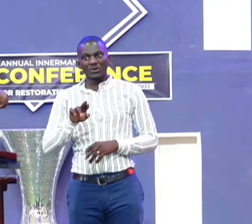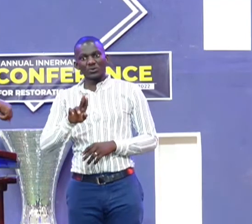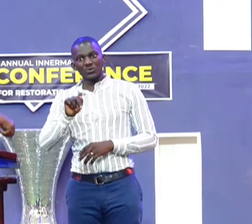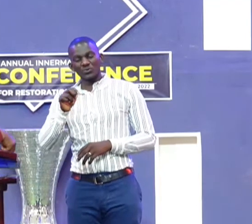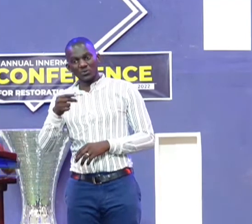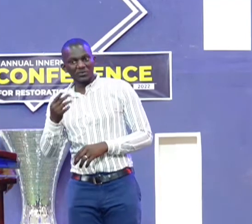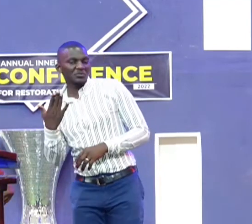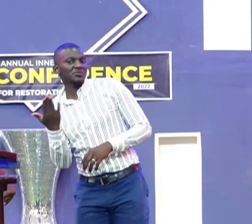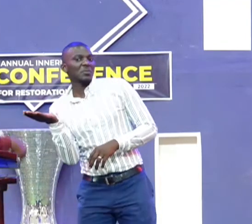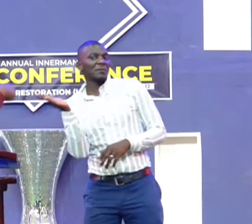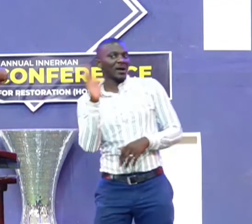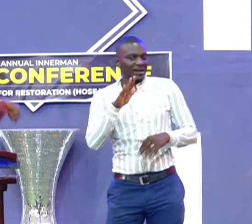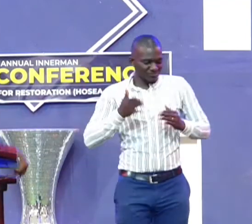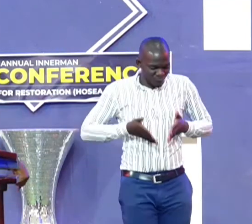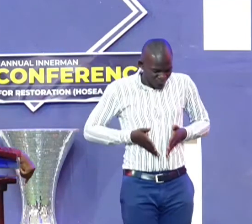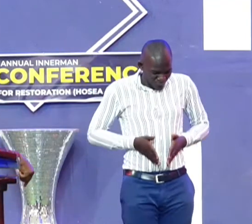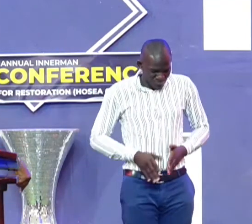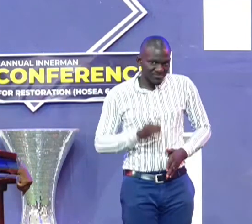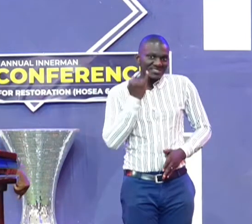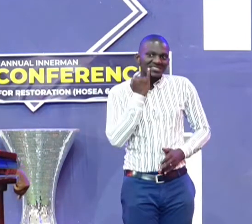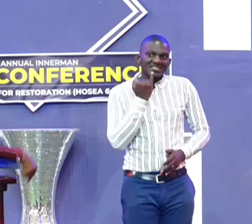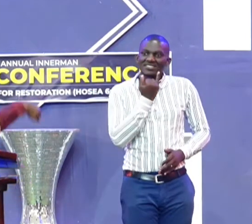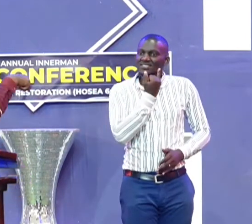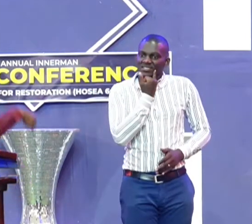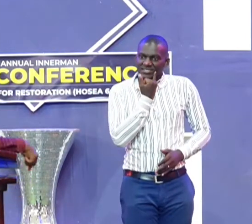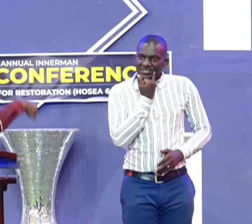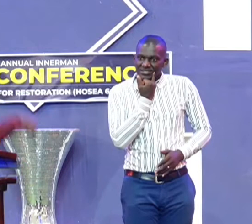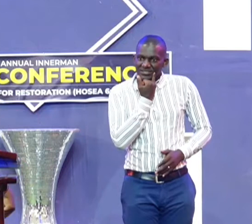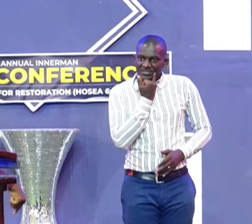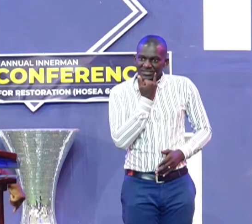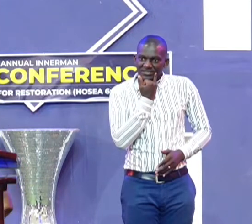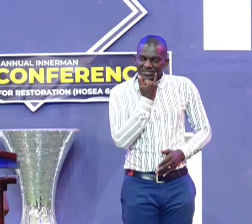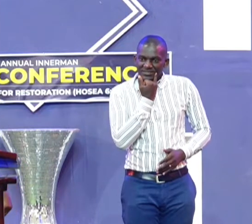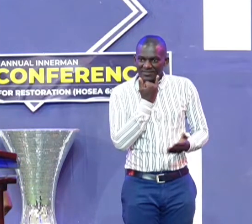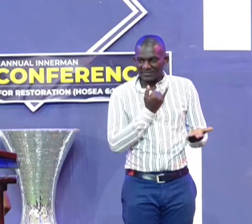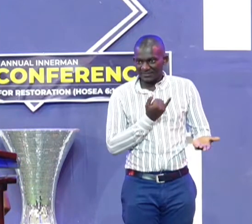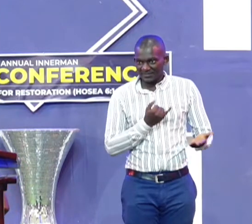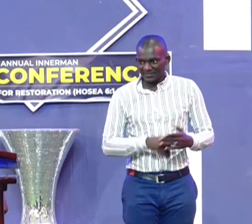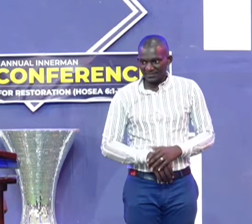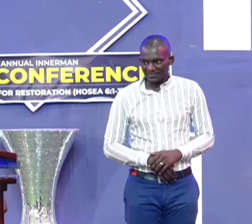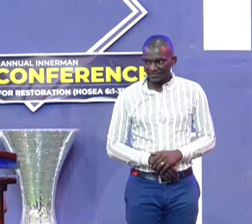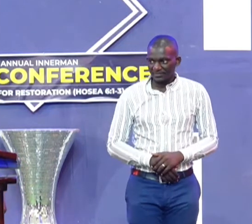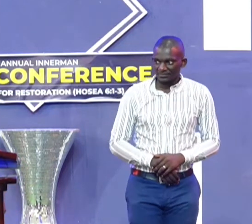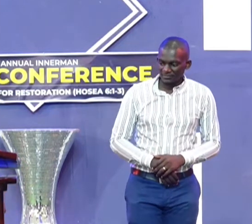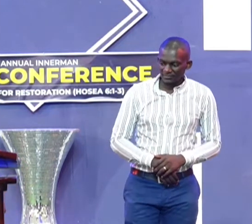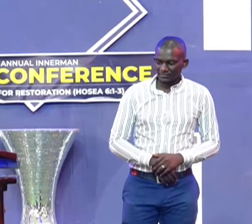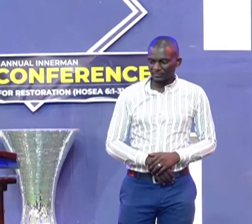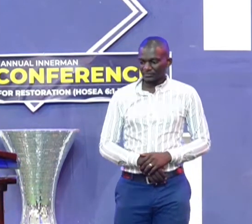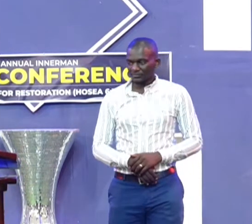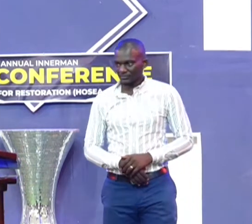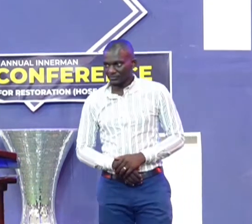n'azaala mu Yudaya ate nga amuzaaliddemu wa eno mu Isirayiri. When Ruth returned to came